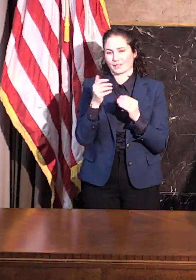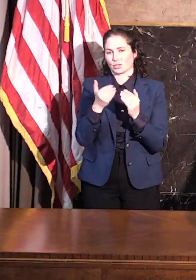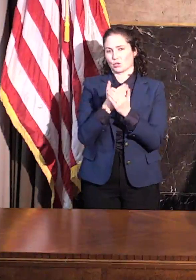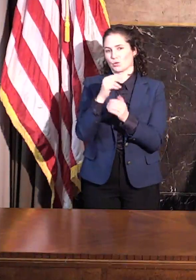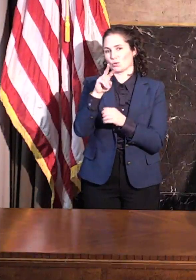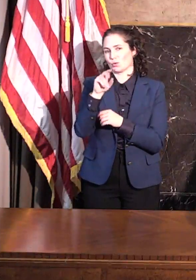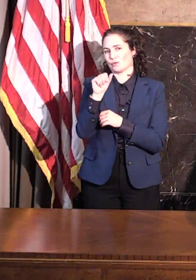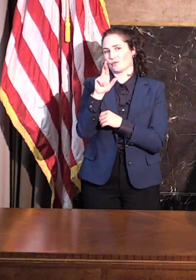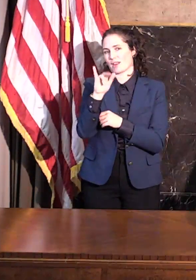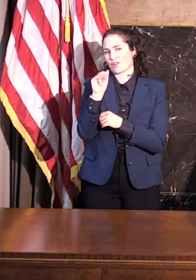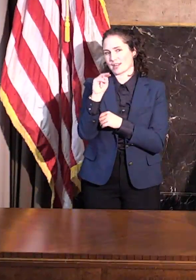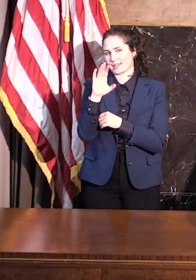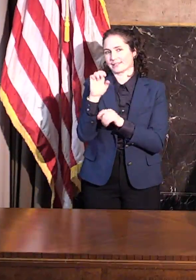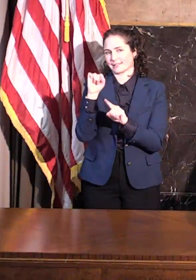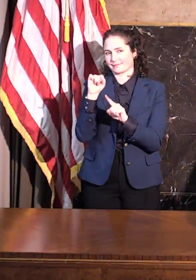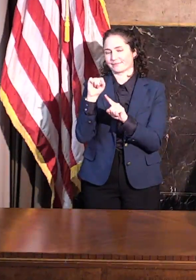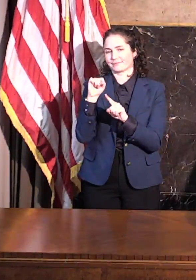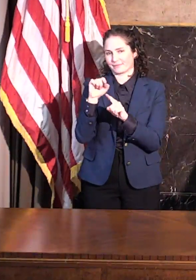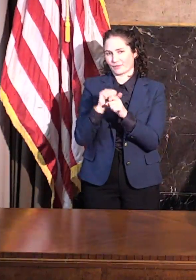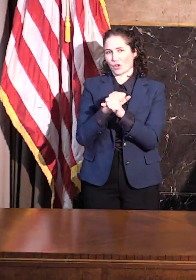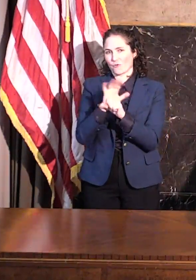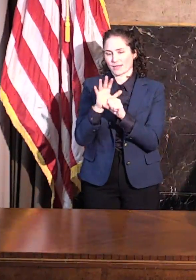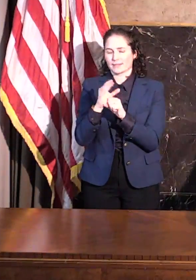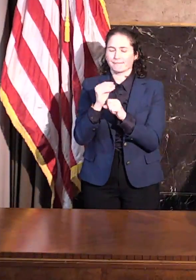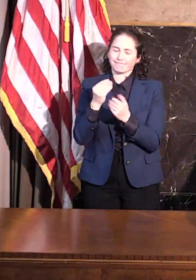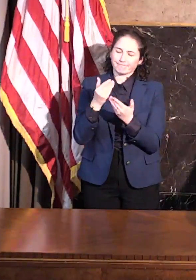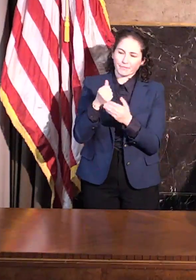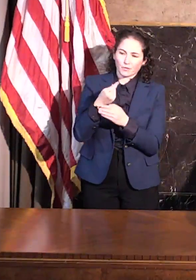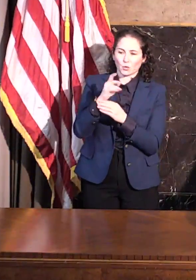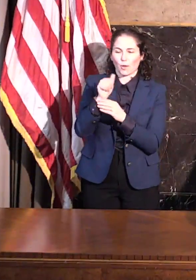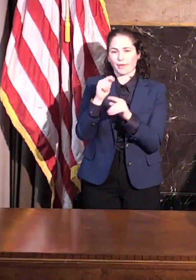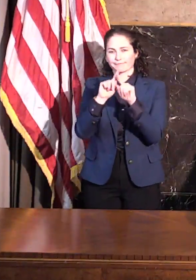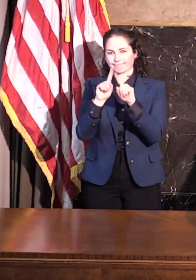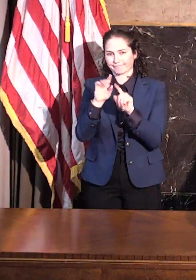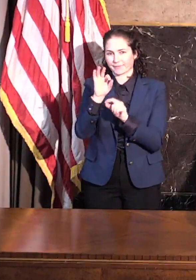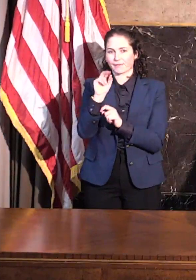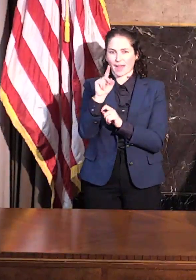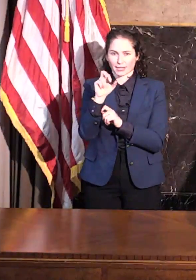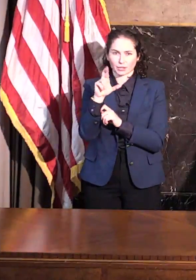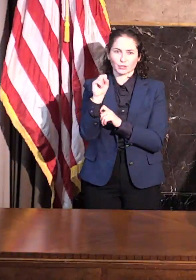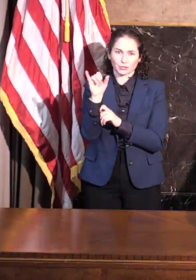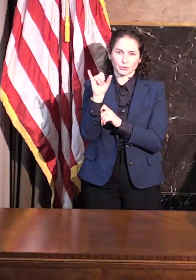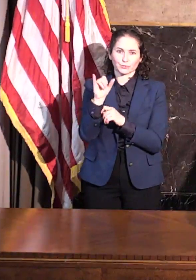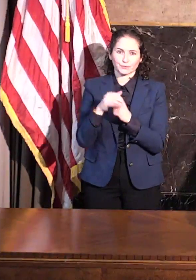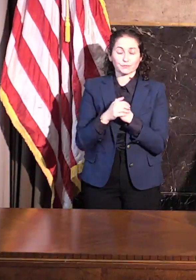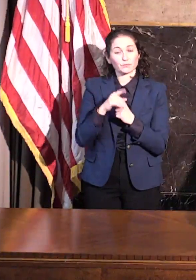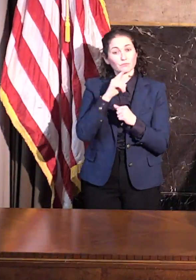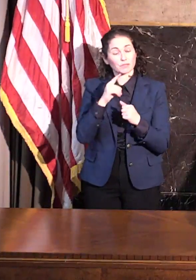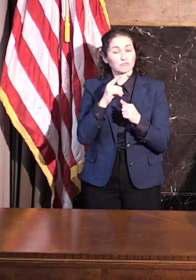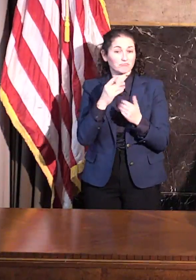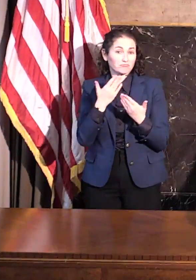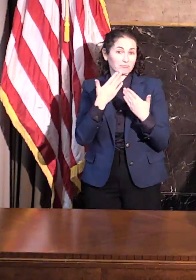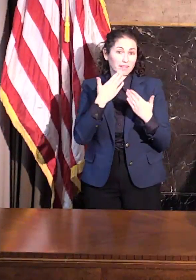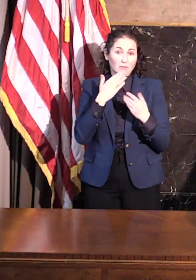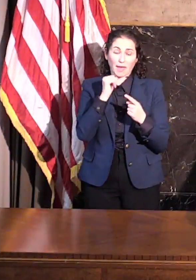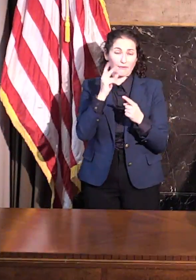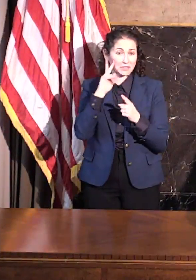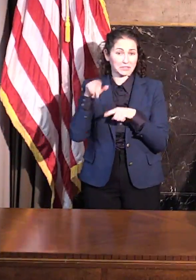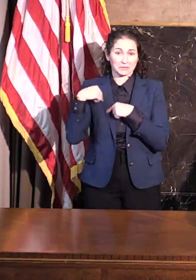hospitalizations. There is growing evidence that this is due to the